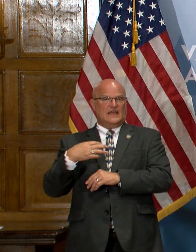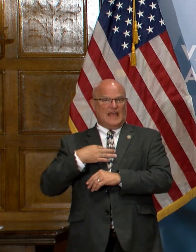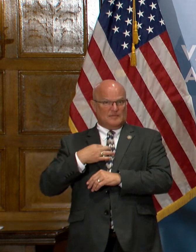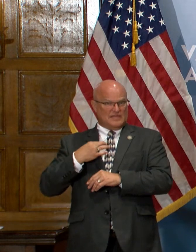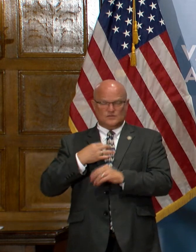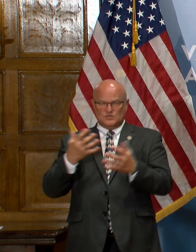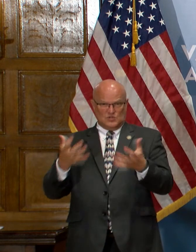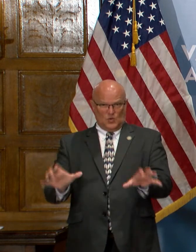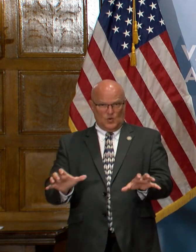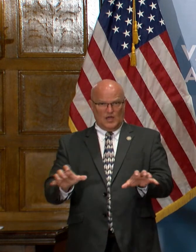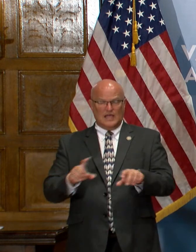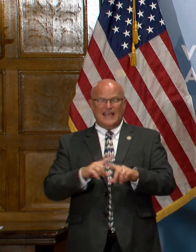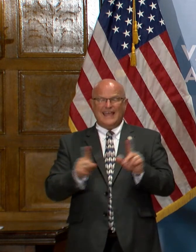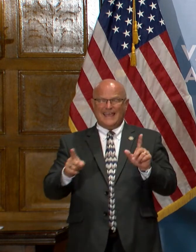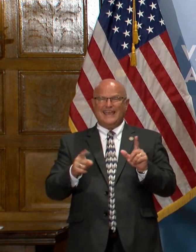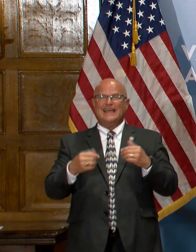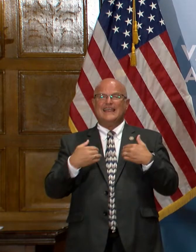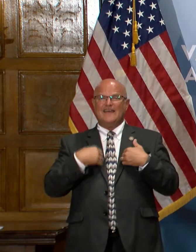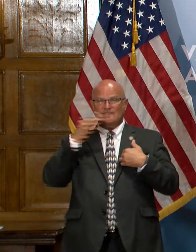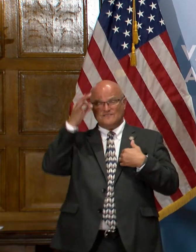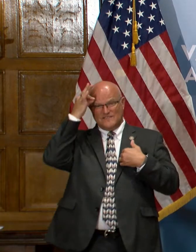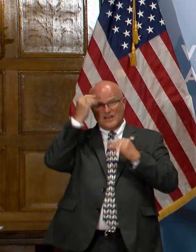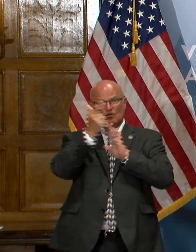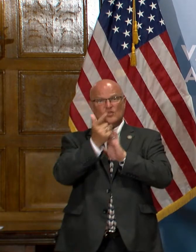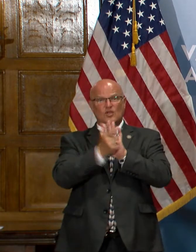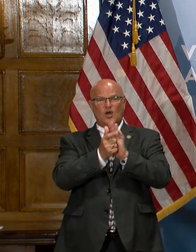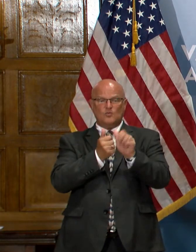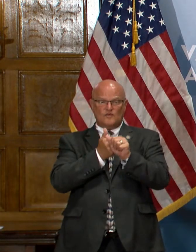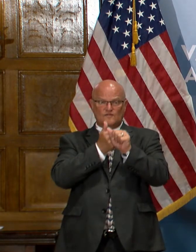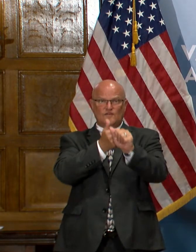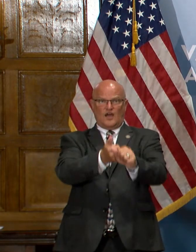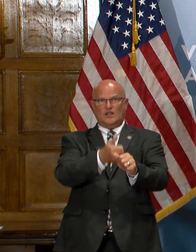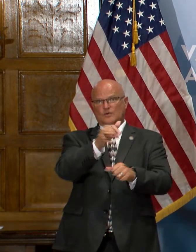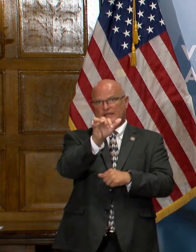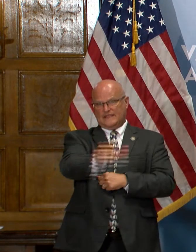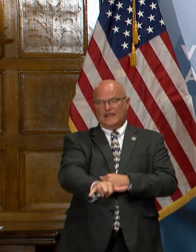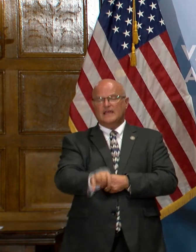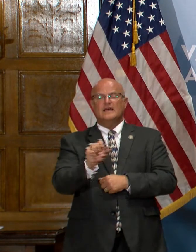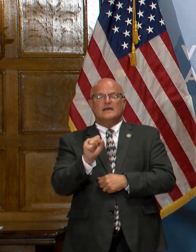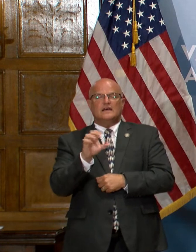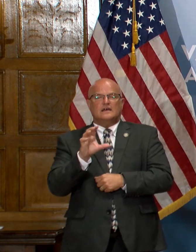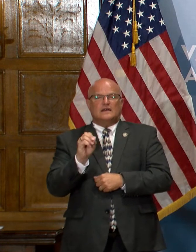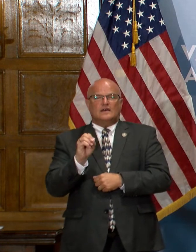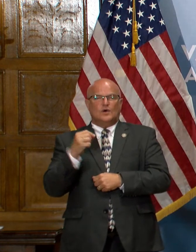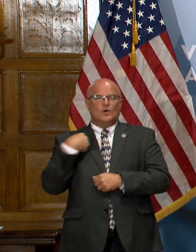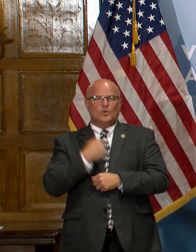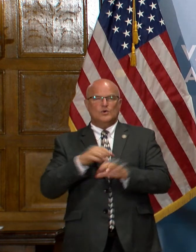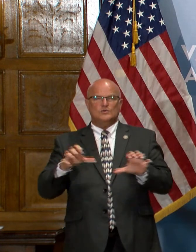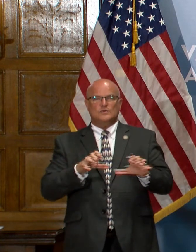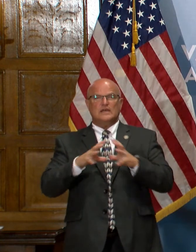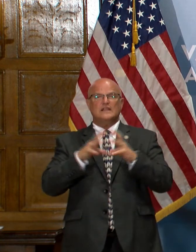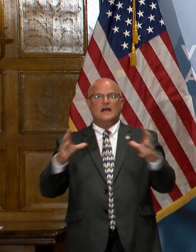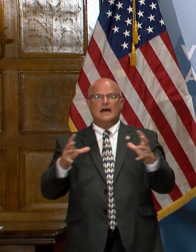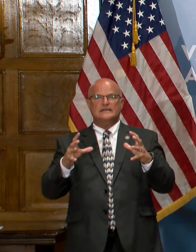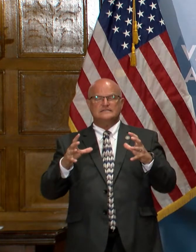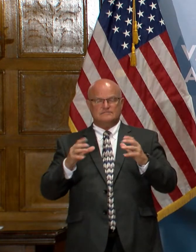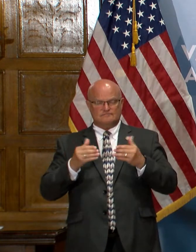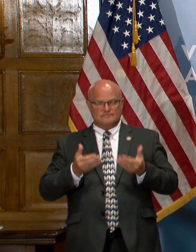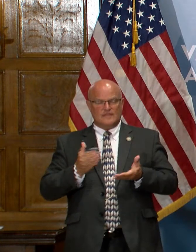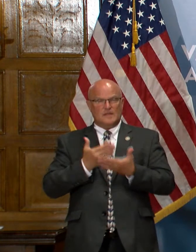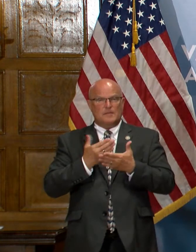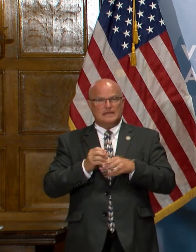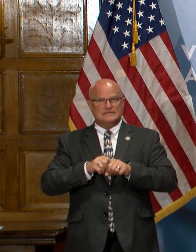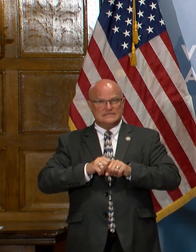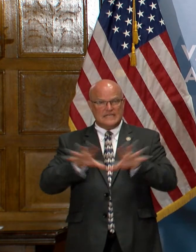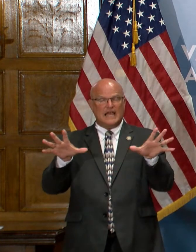that are in there that are required by federal law that we're following. And so we're doing a lot to get it out there.